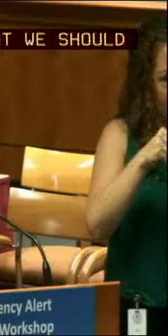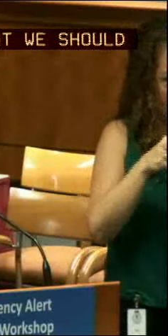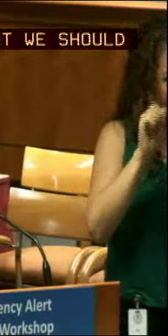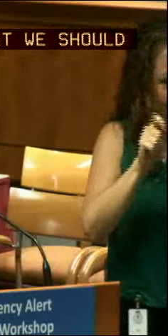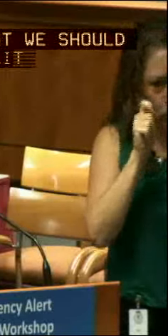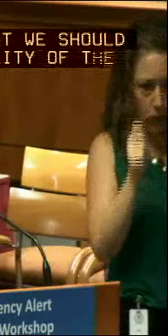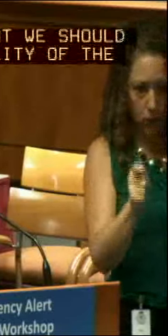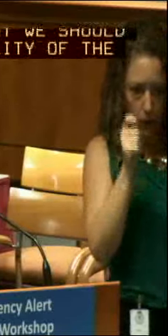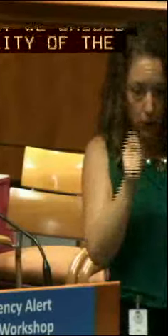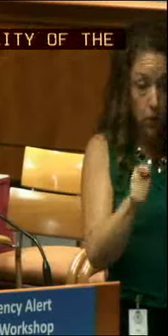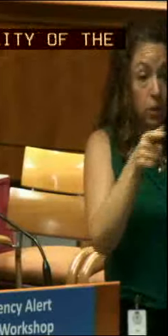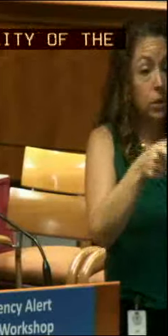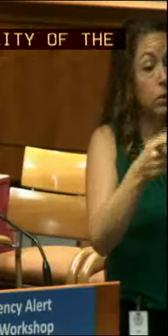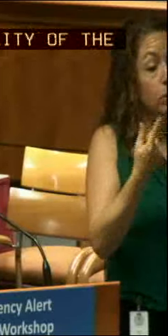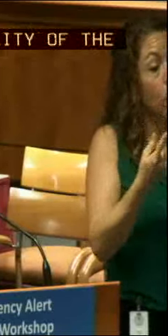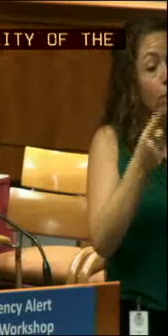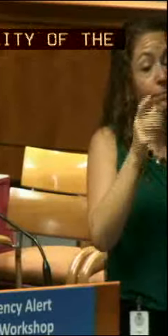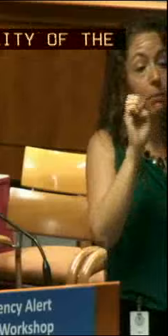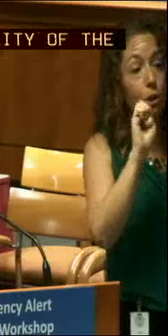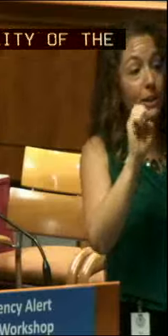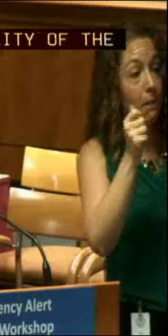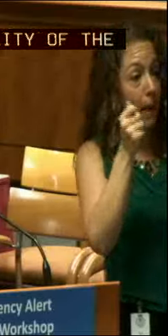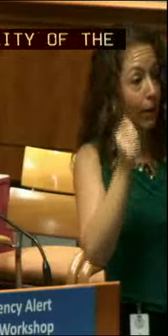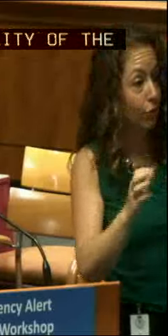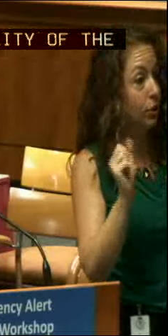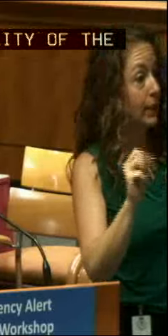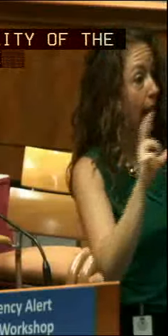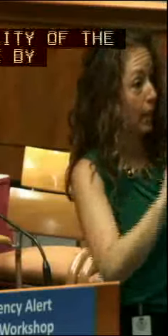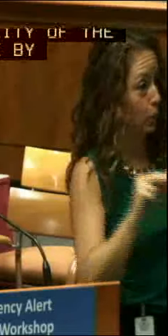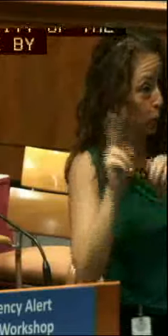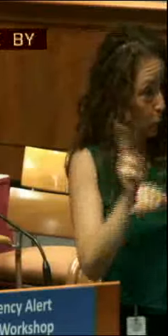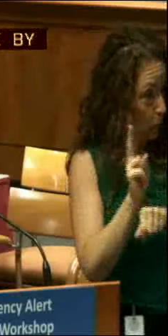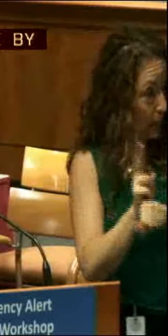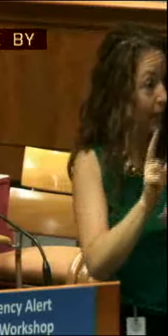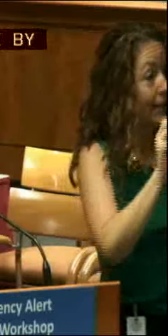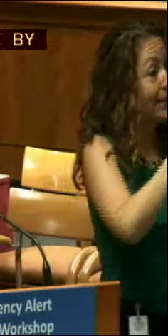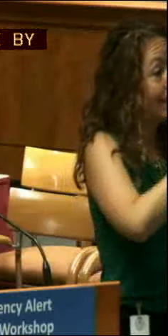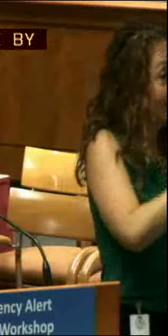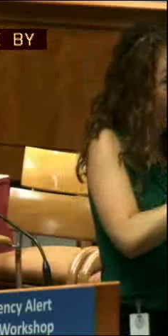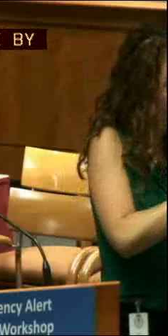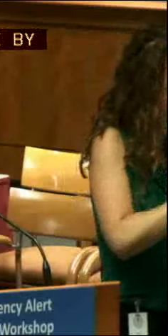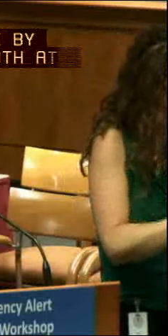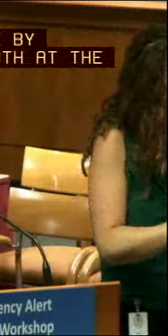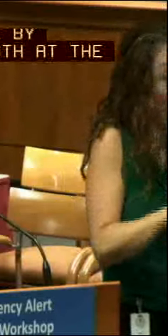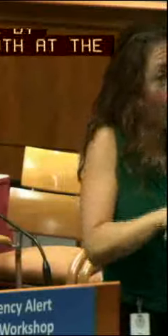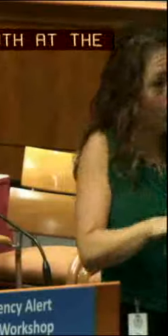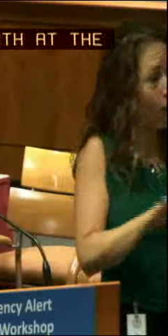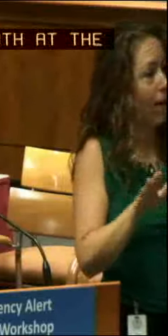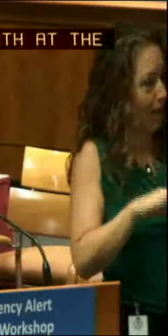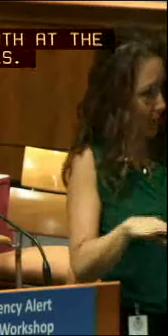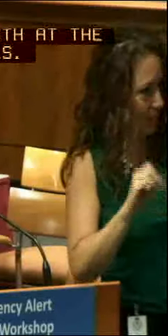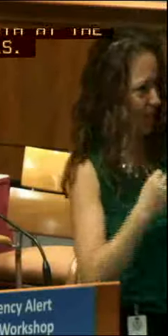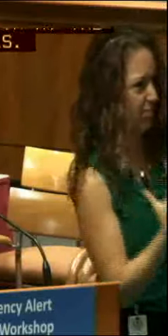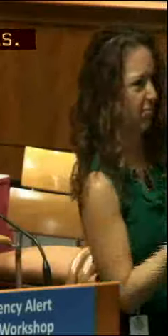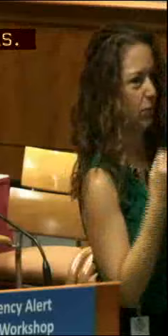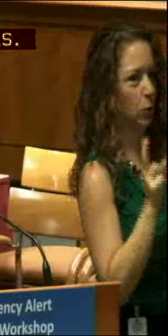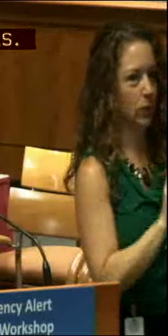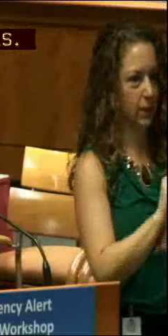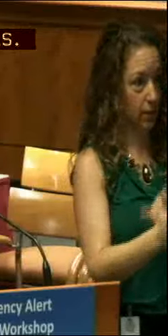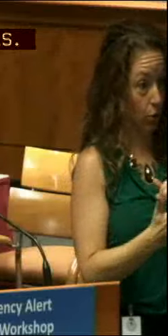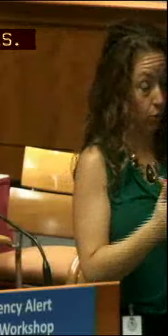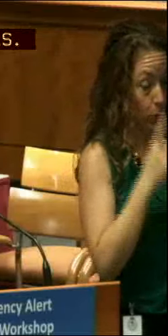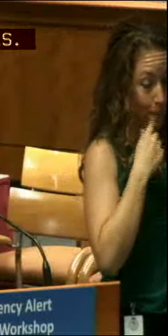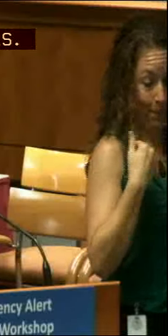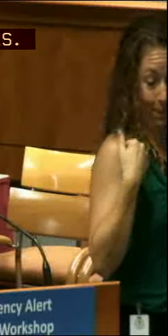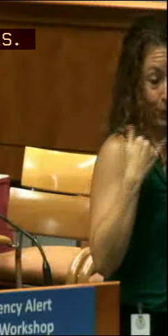by emergency managers both at the state and local levels. So in June of this year, we released an order